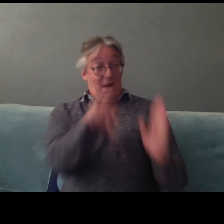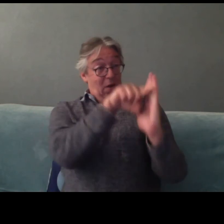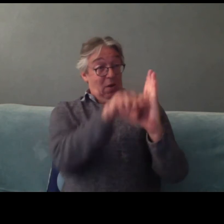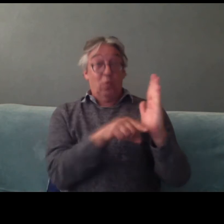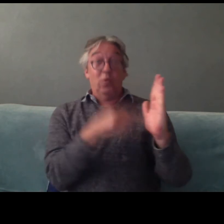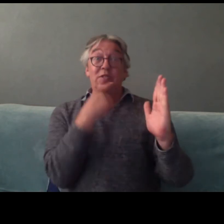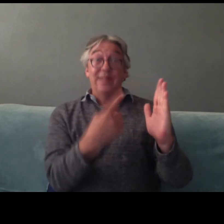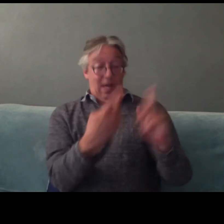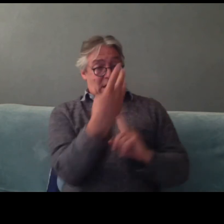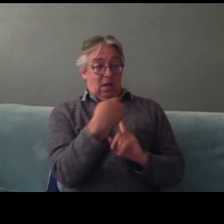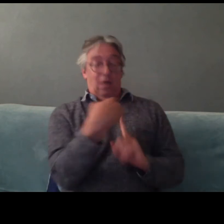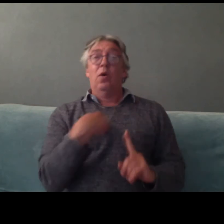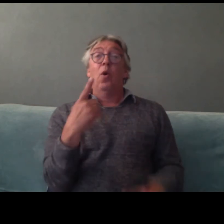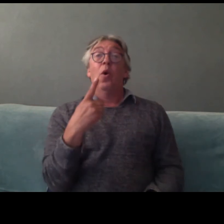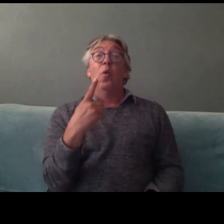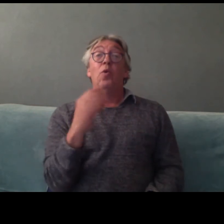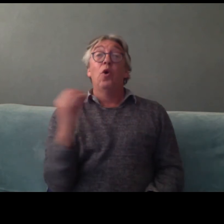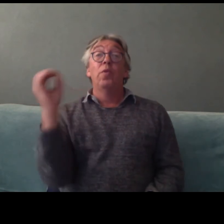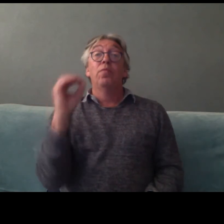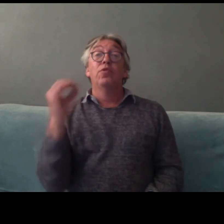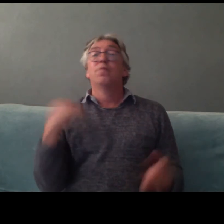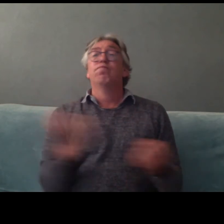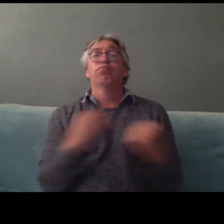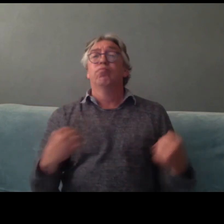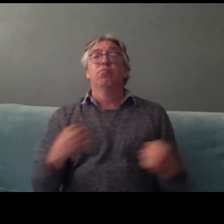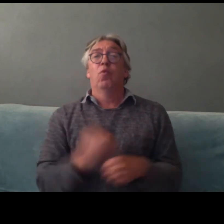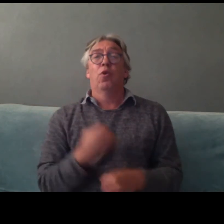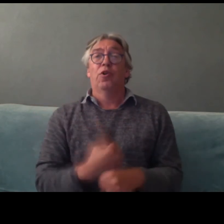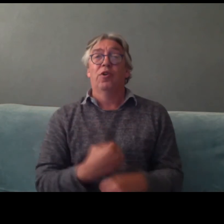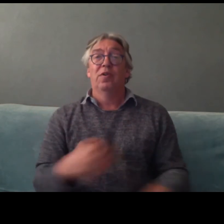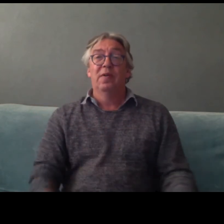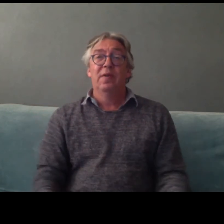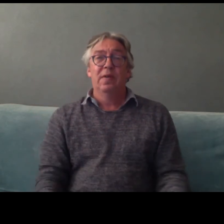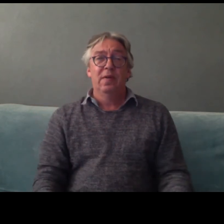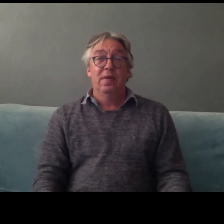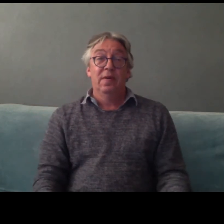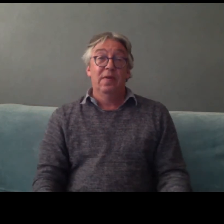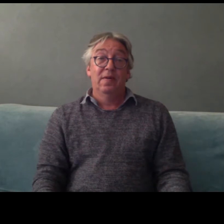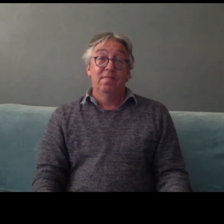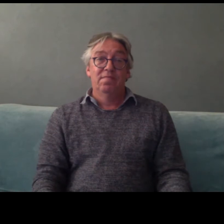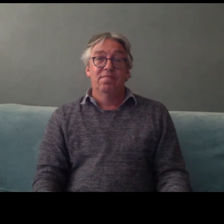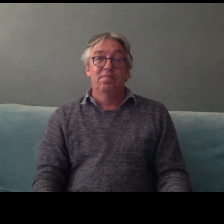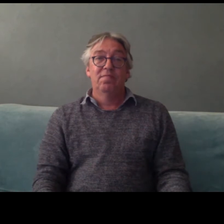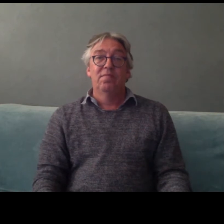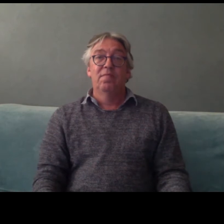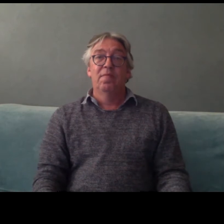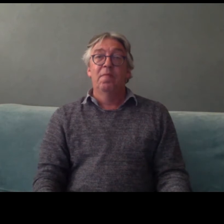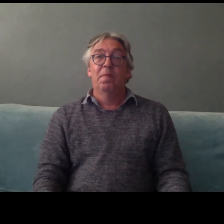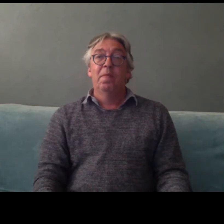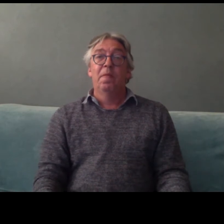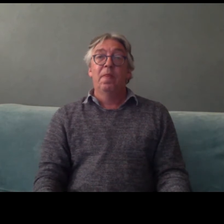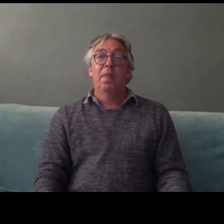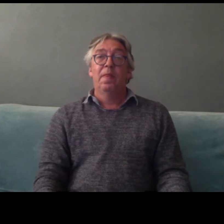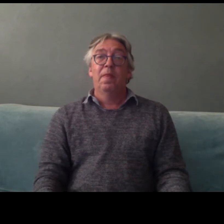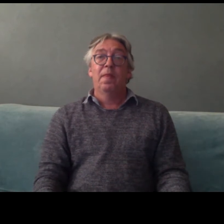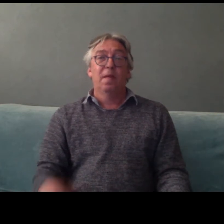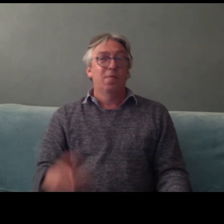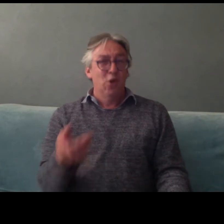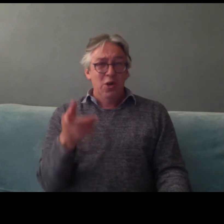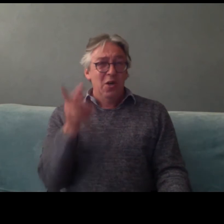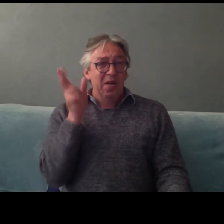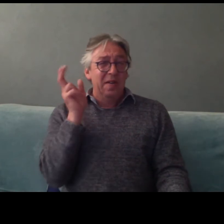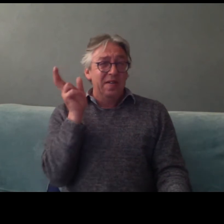sounds stupid, of course, but still we have that system in my country and in many other countries. The biggest